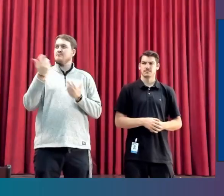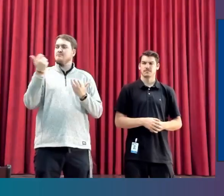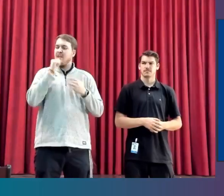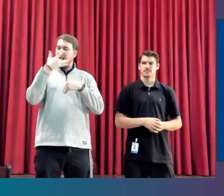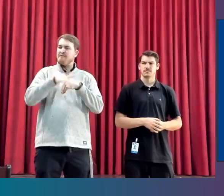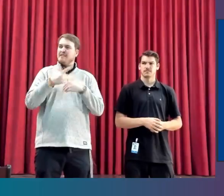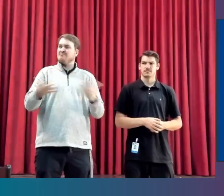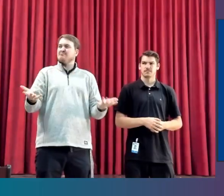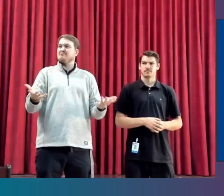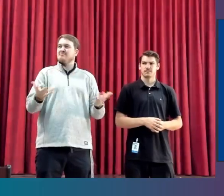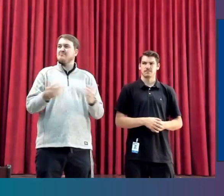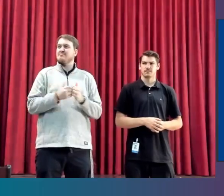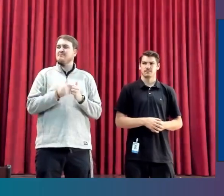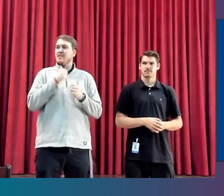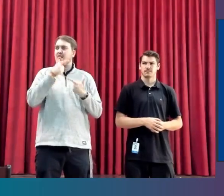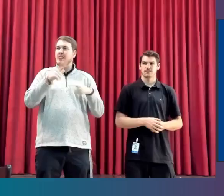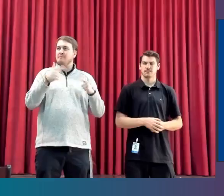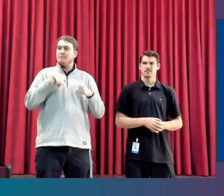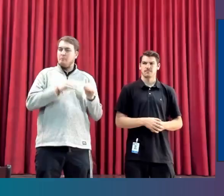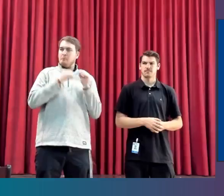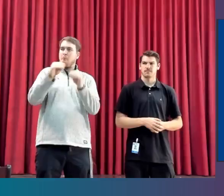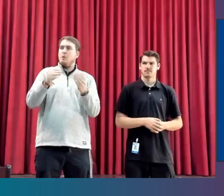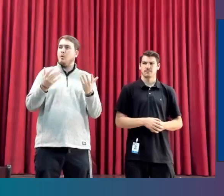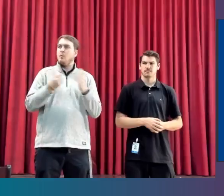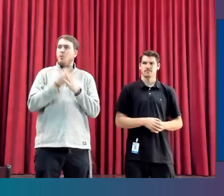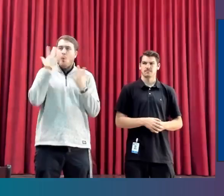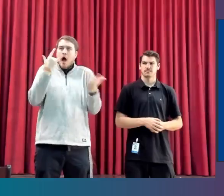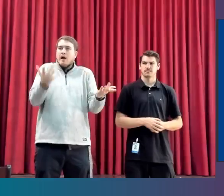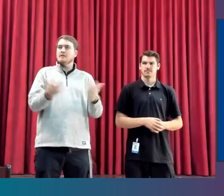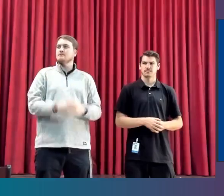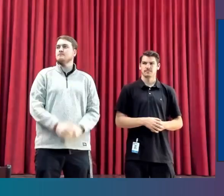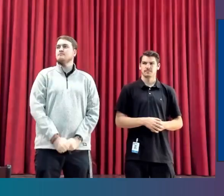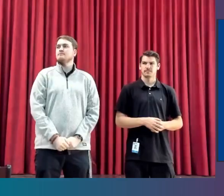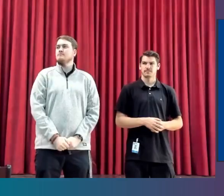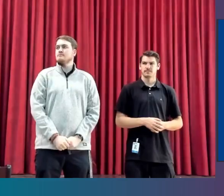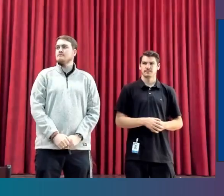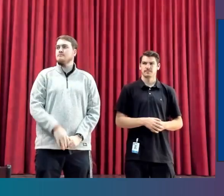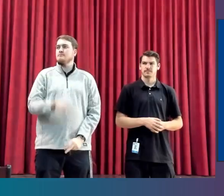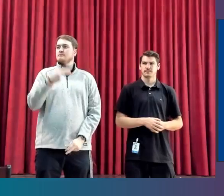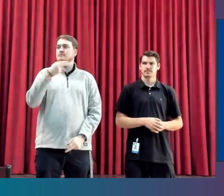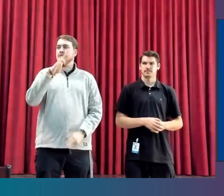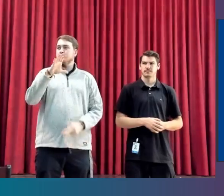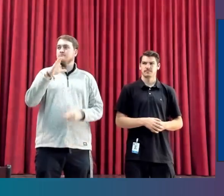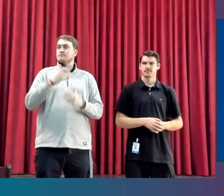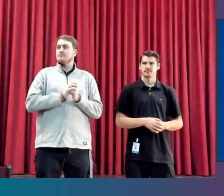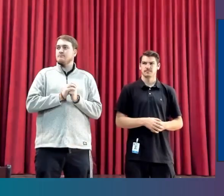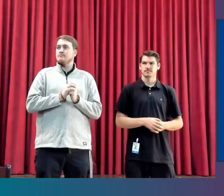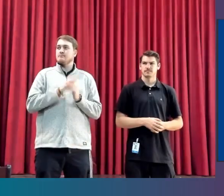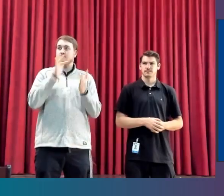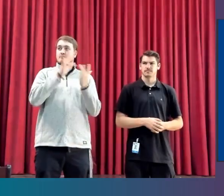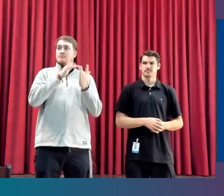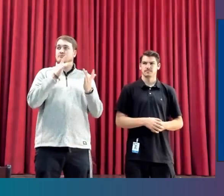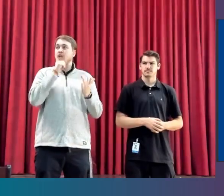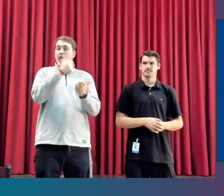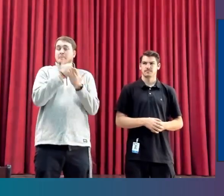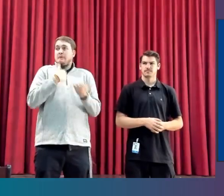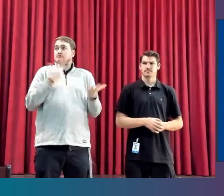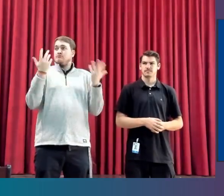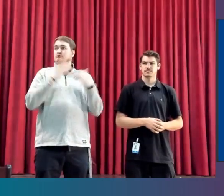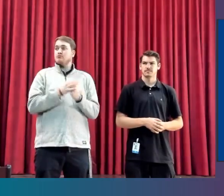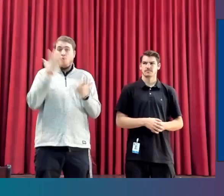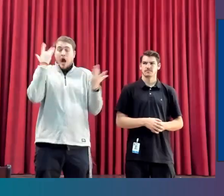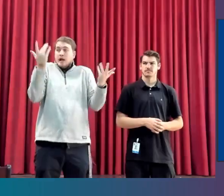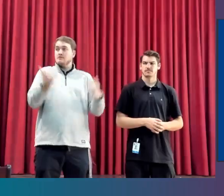or excuse me, I'm 57, but there are 55 plus apartments that I'm interested in, and I'm not being allowed to move